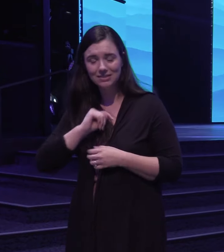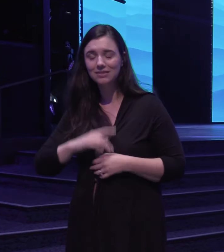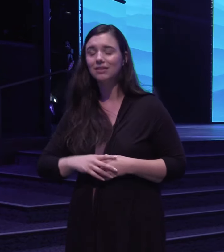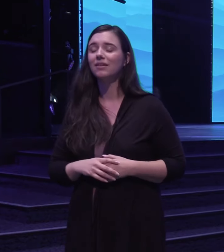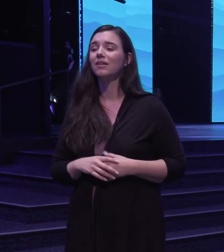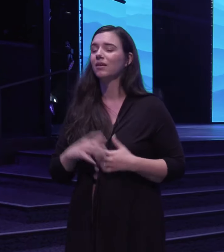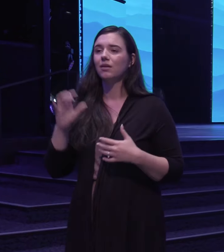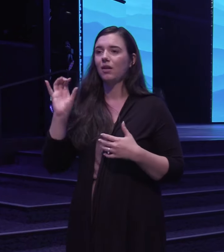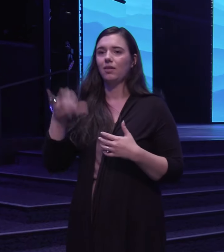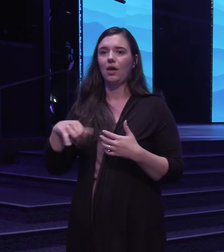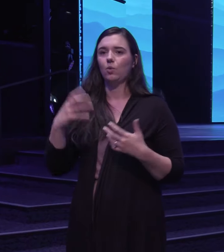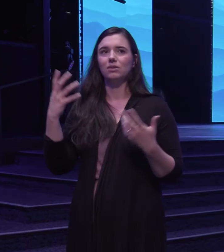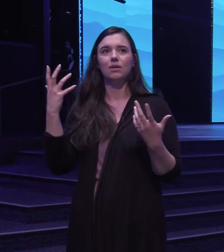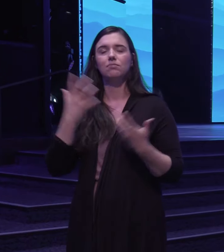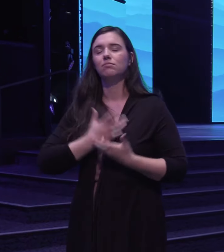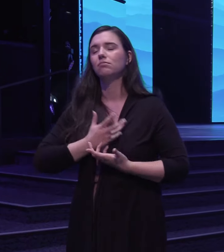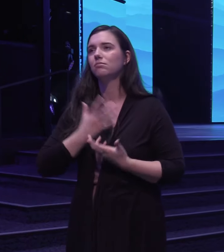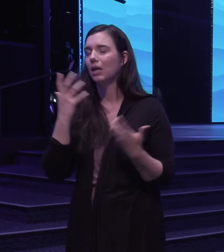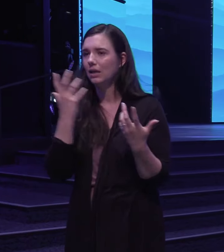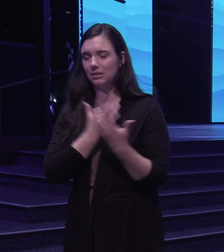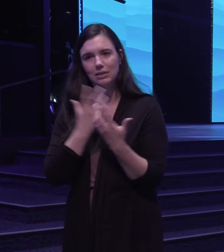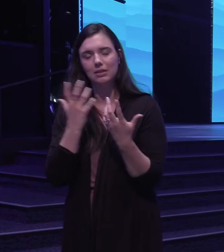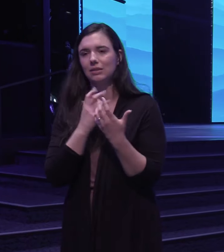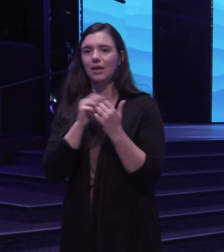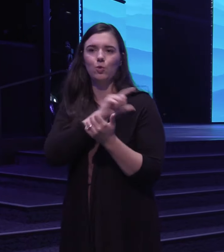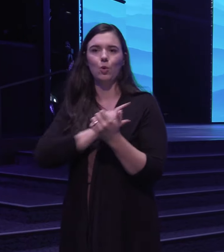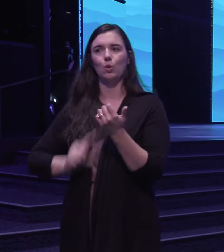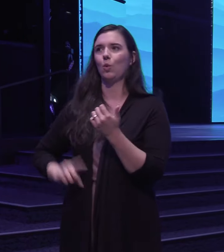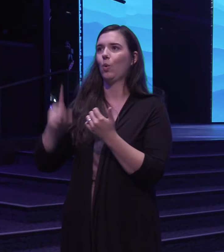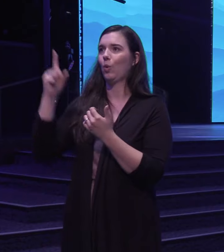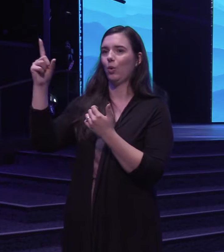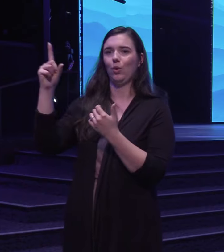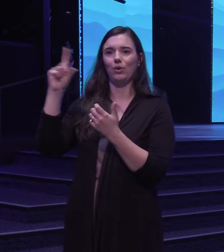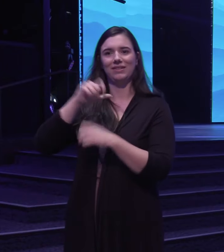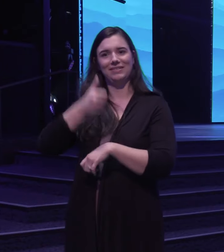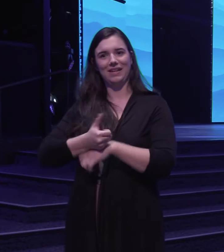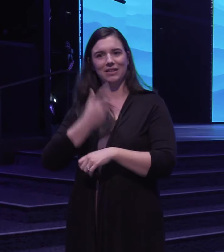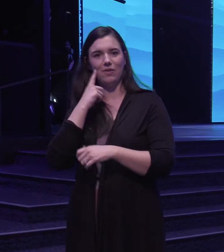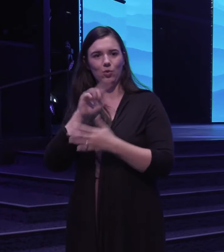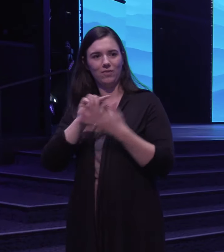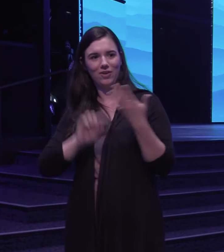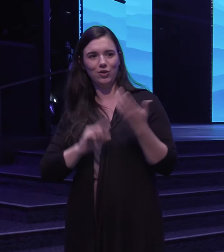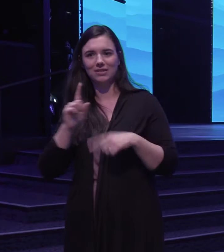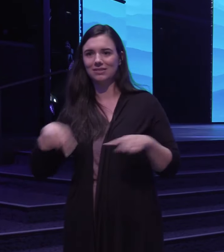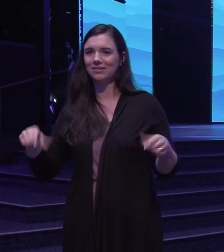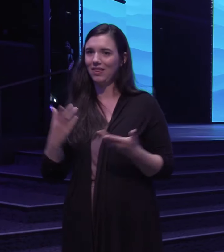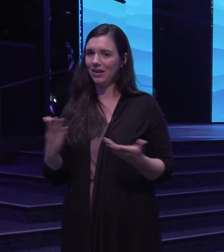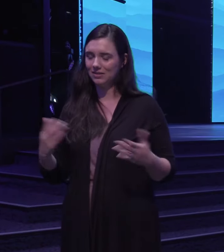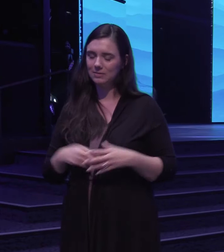was absolutely amazing how the Lord set you up for these various things.